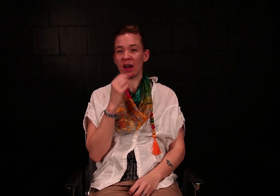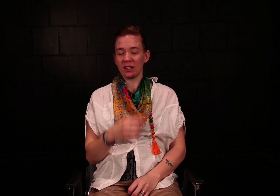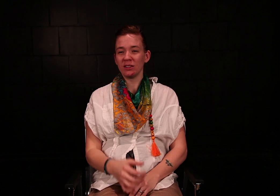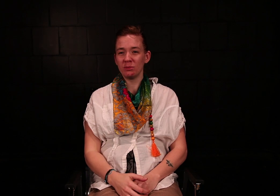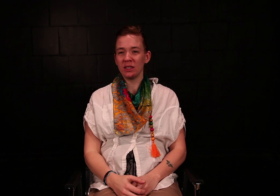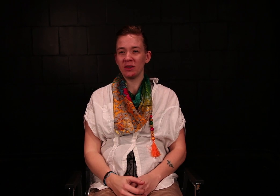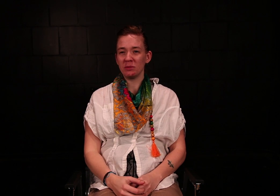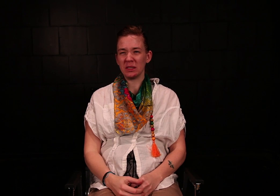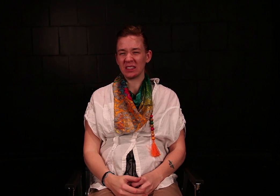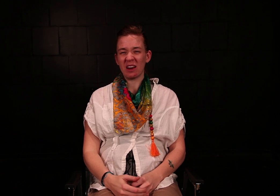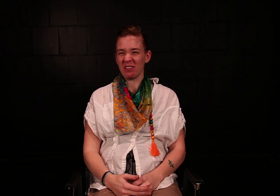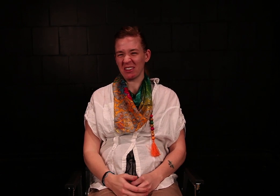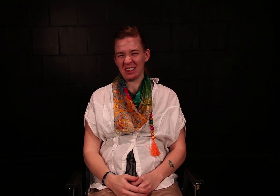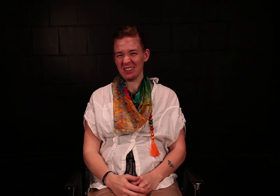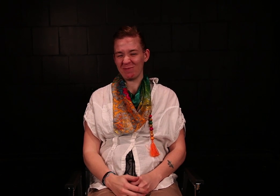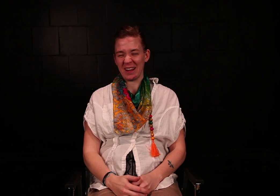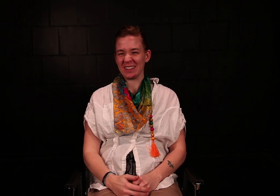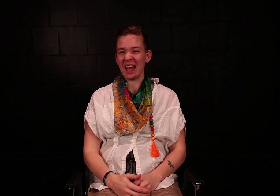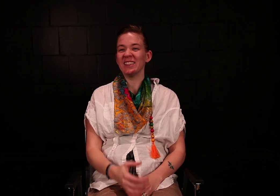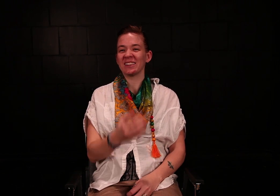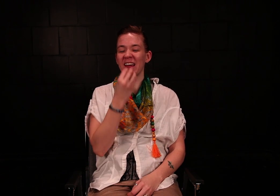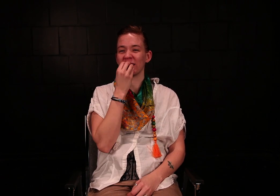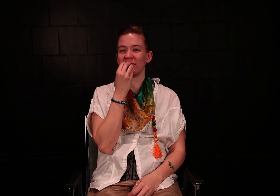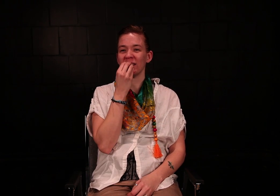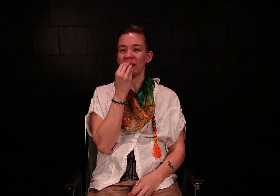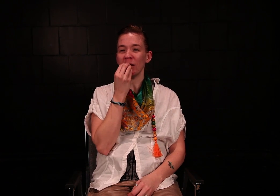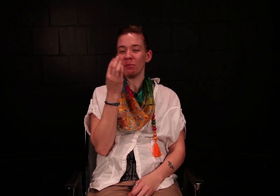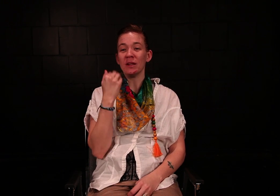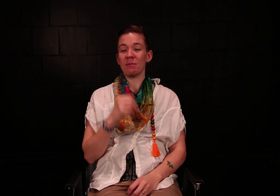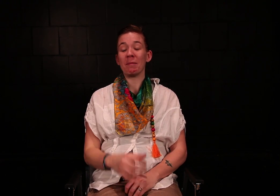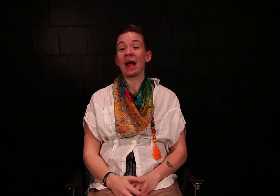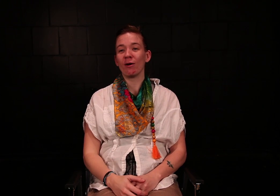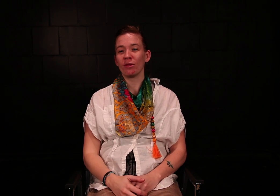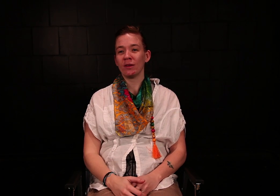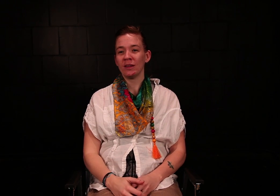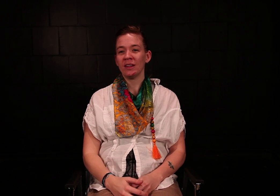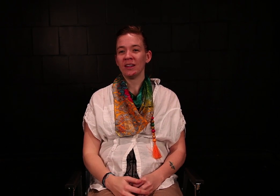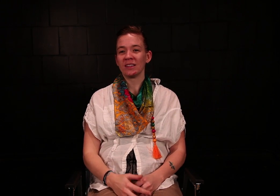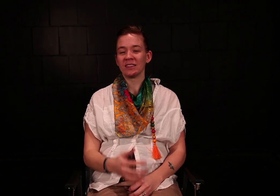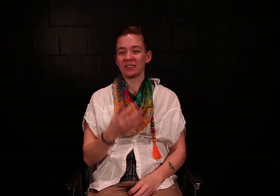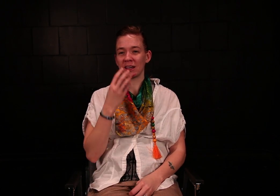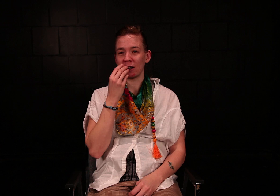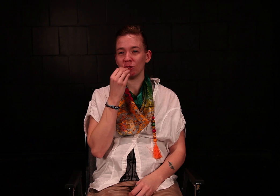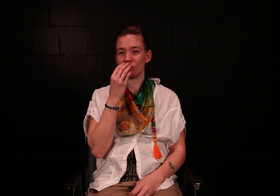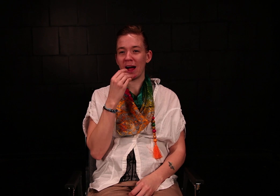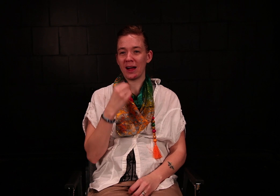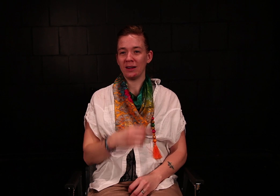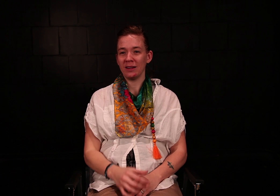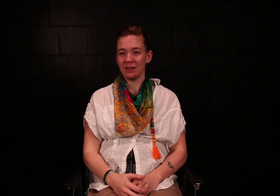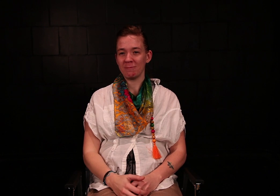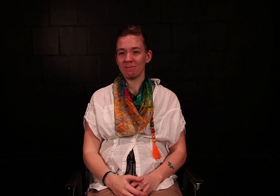a little bit of it, but it's not very pleasant. I just like to put it in my mouth because it's like at a dry.